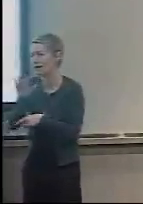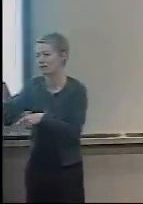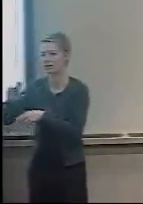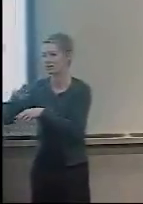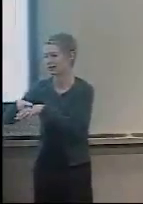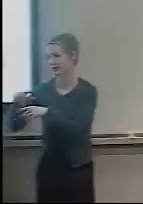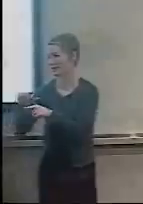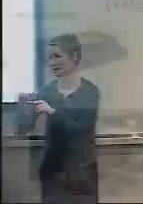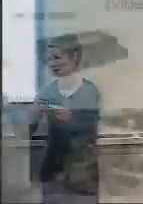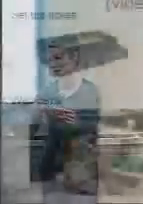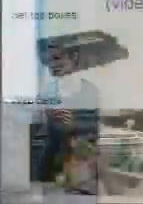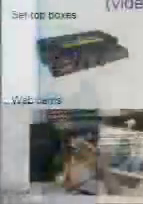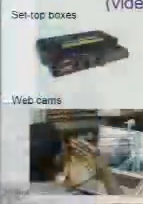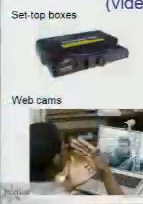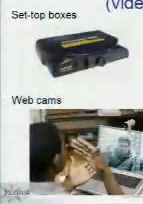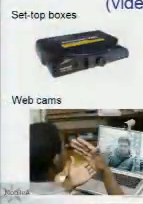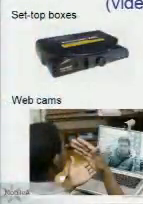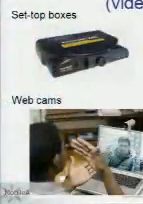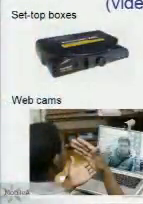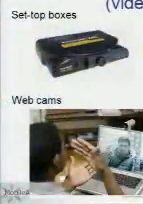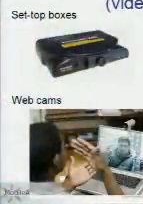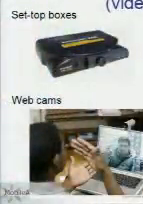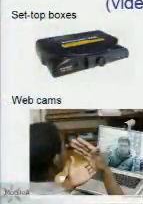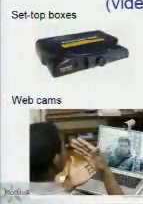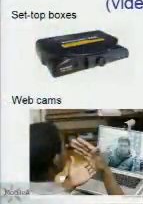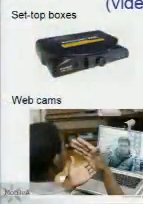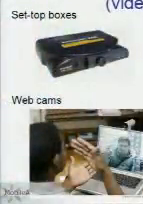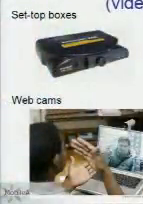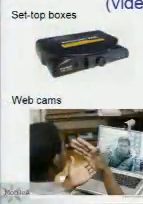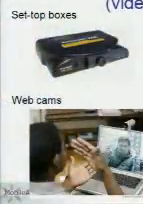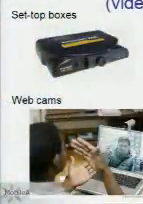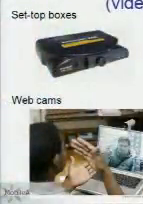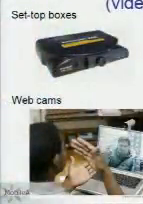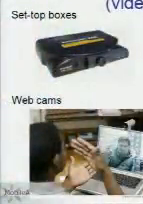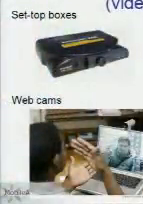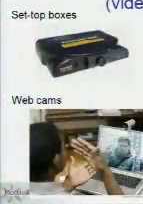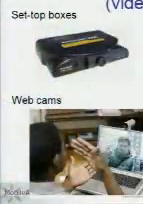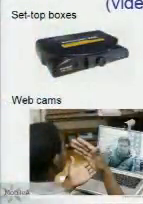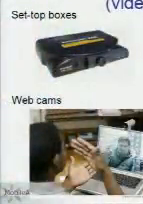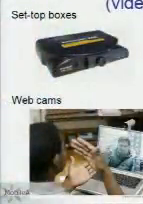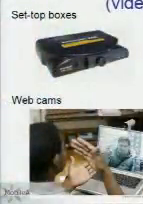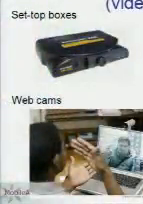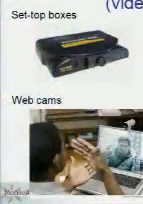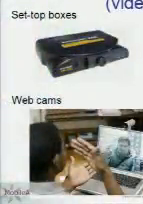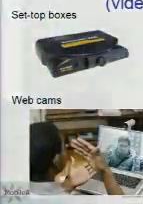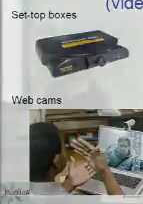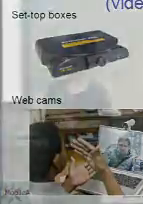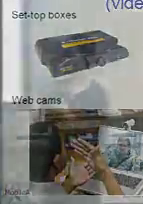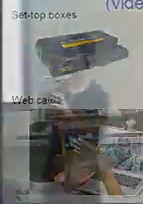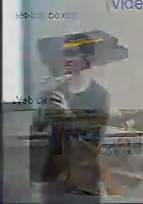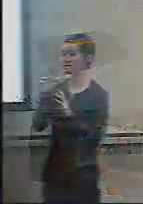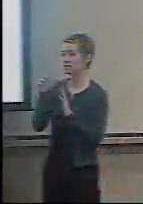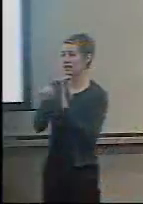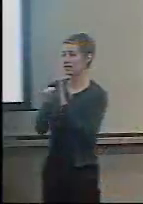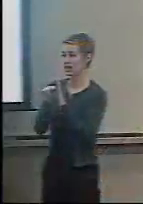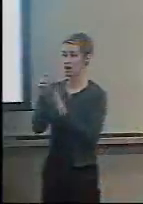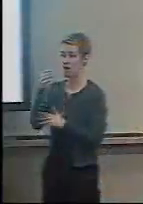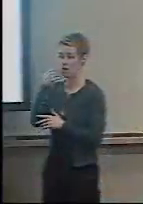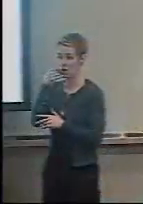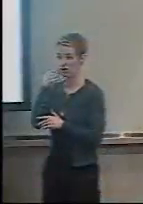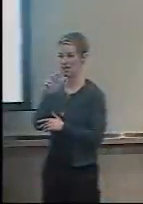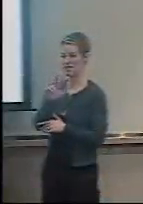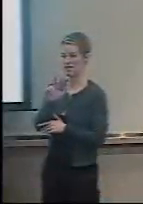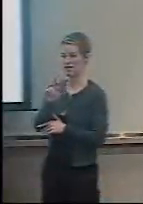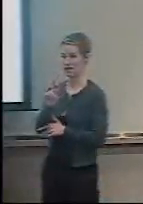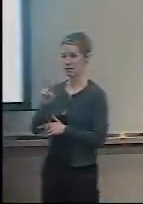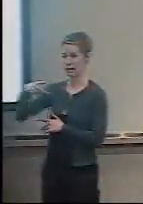that people would like to use. So what is being used now is video phones, so VP